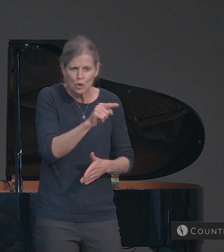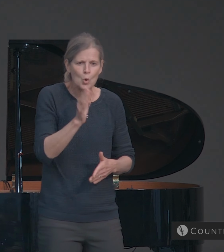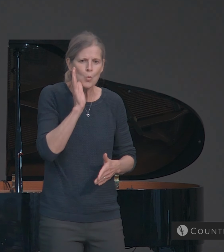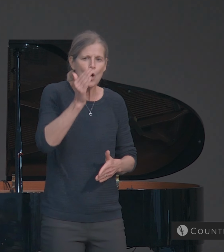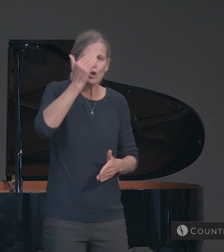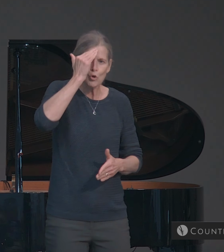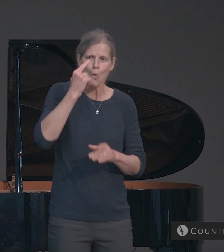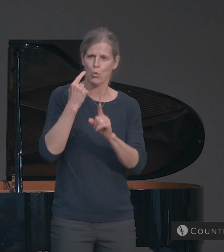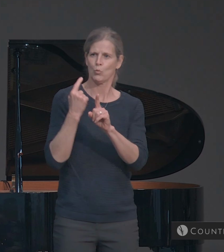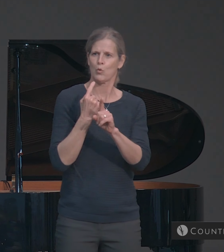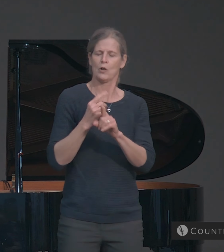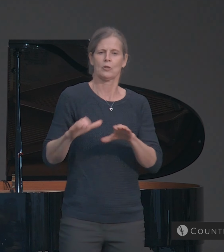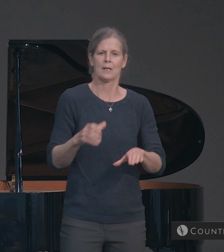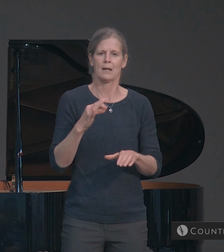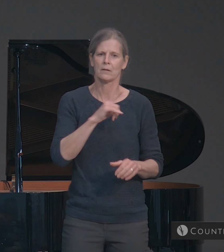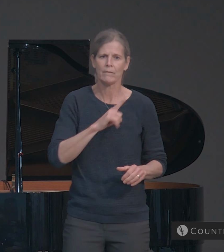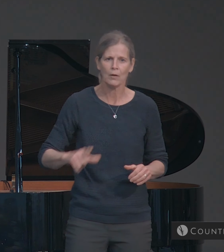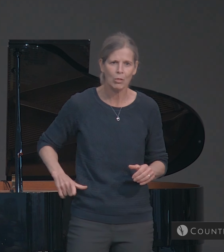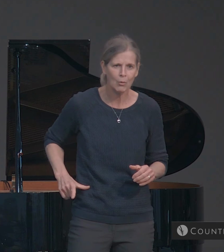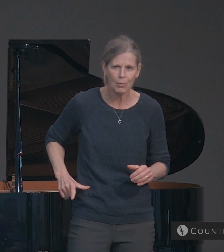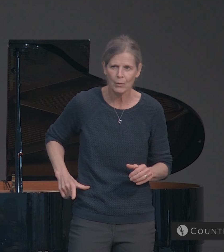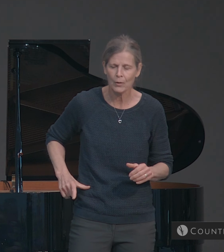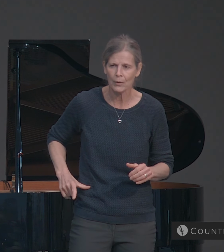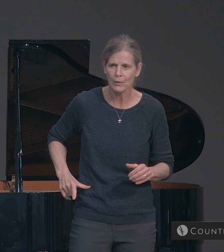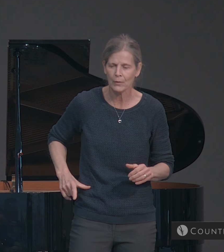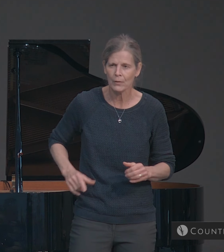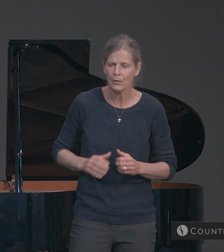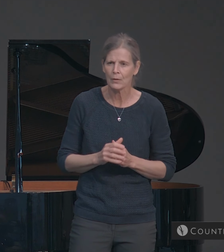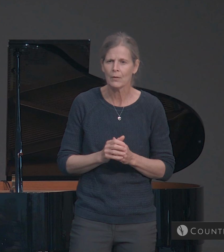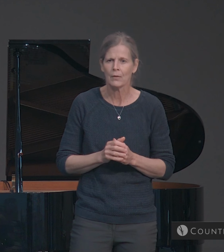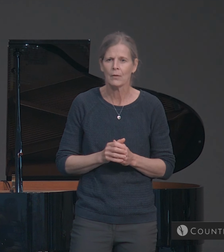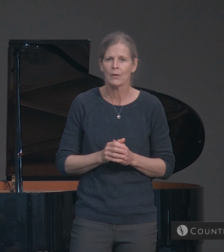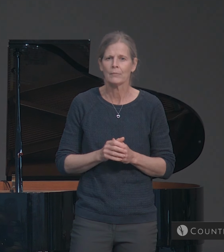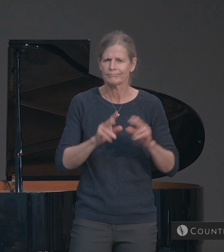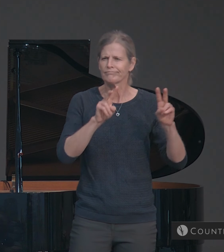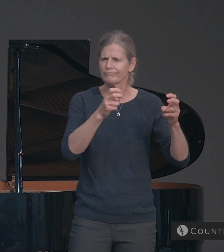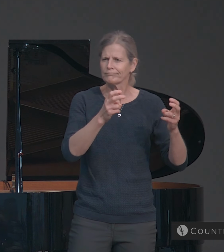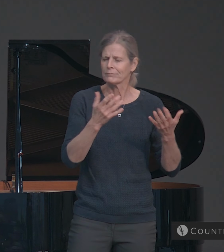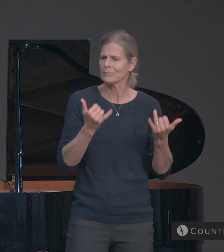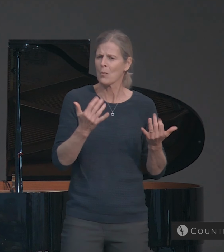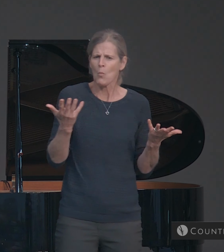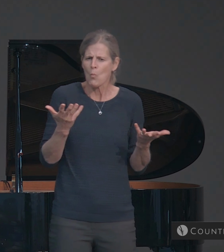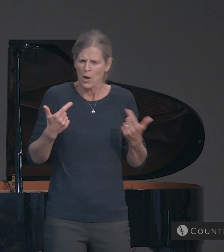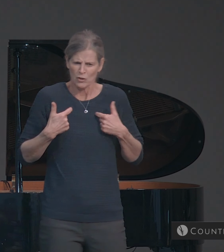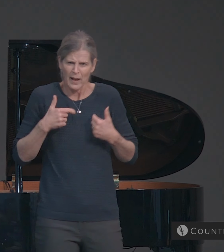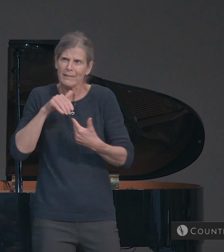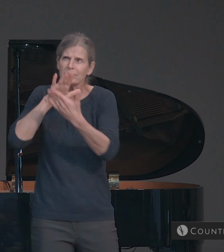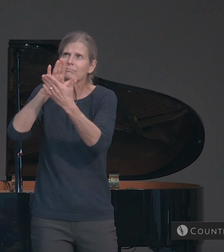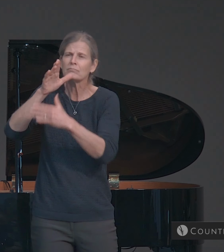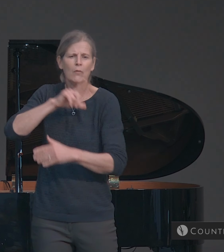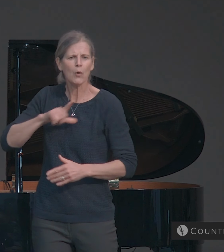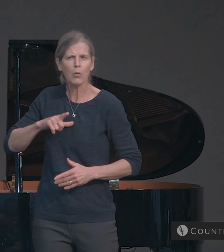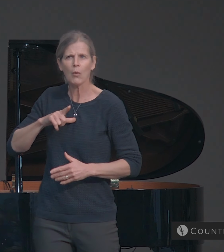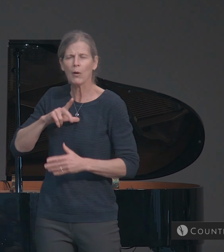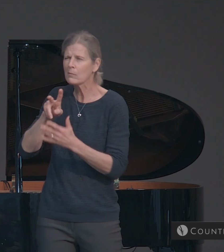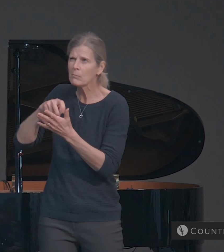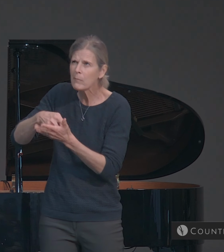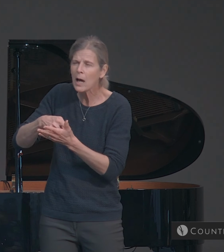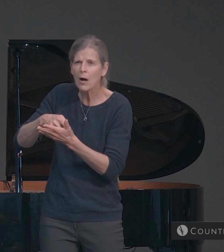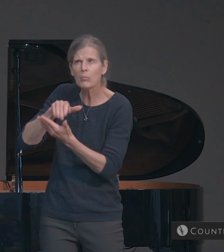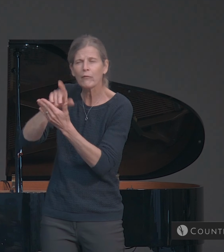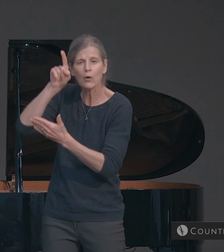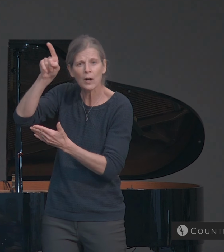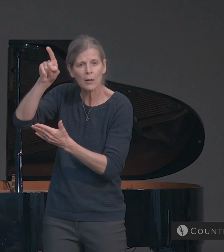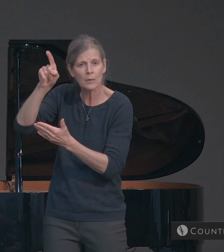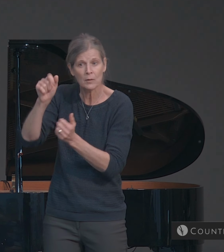the righteous acts of the Lord. With what shall I come before the Lord and bow myself before God on high? Shall